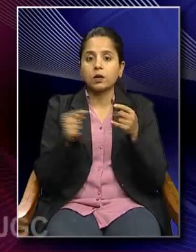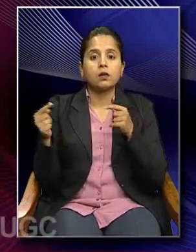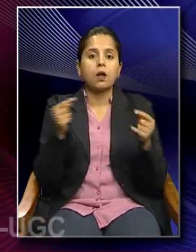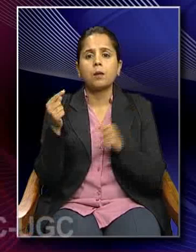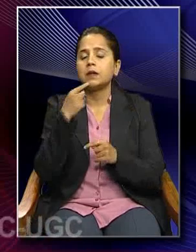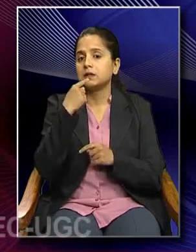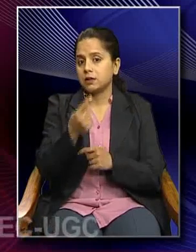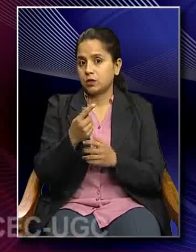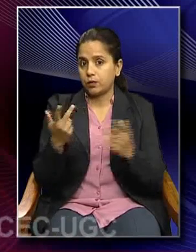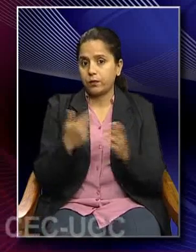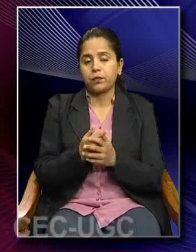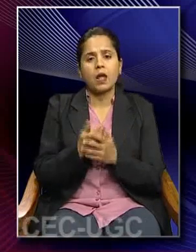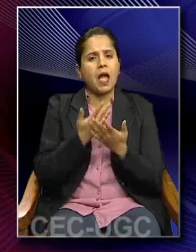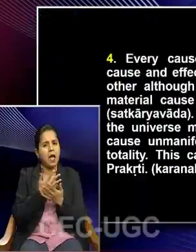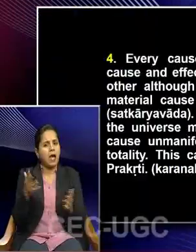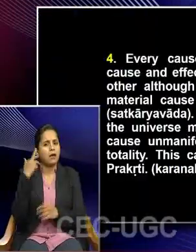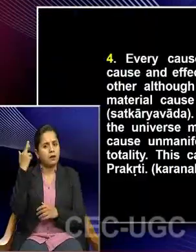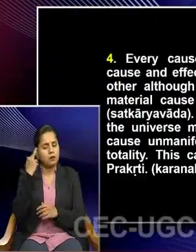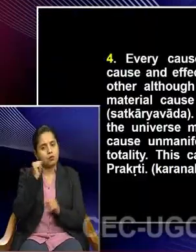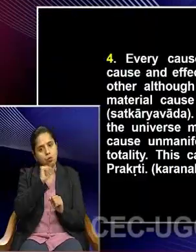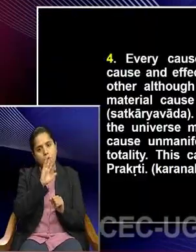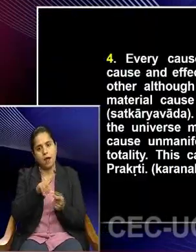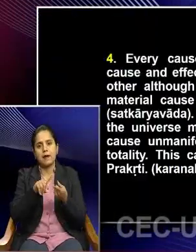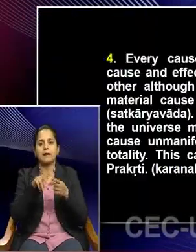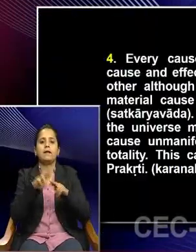is that every cause has its effect.